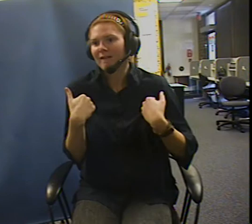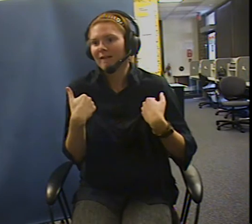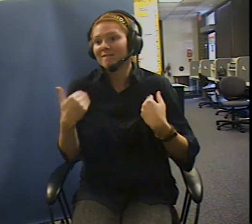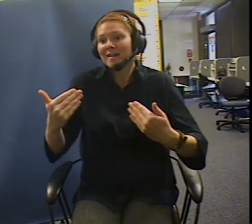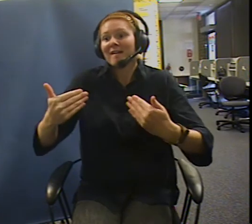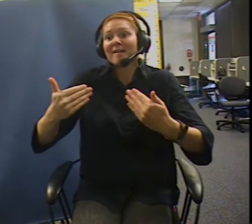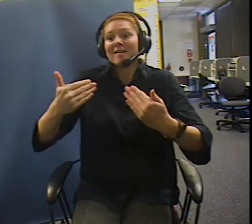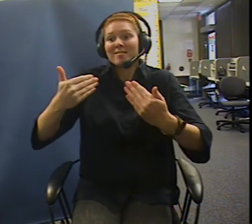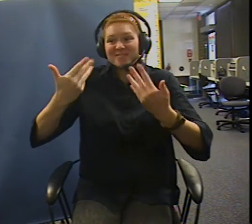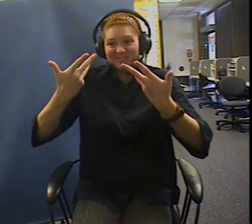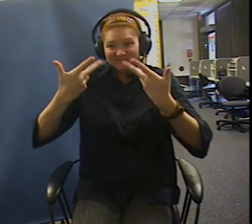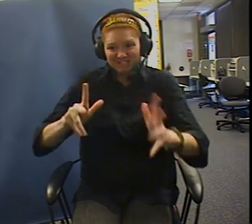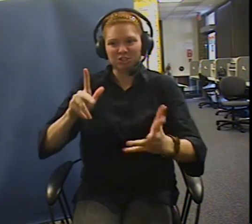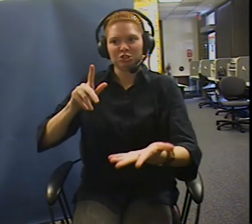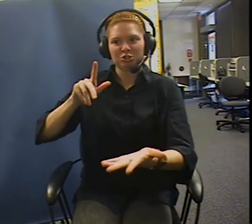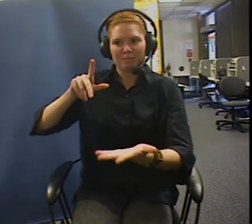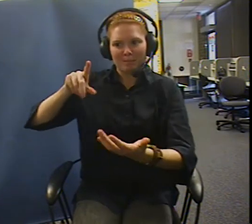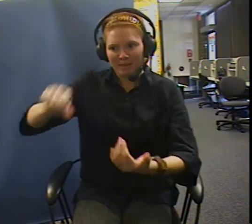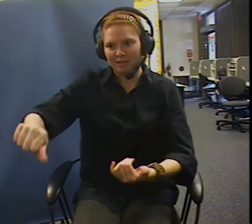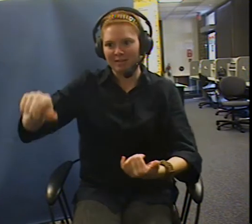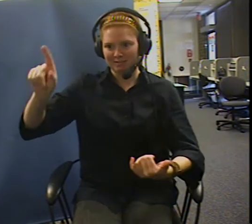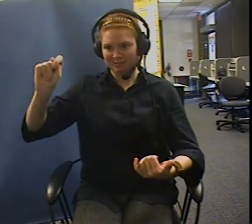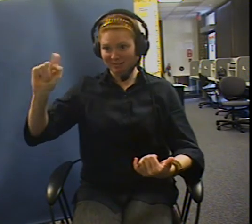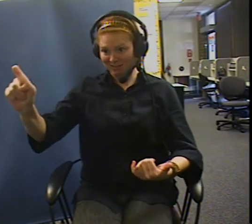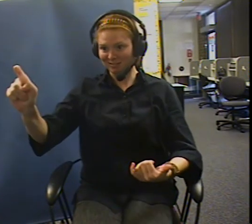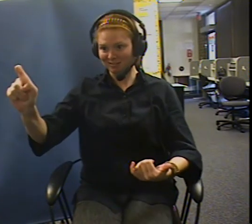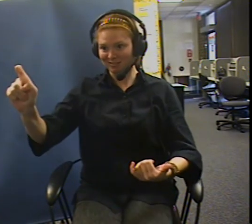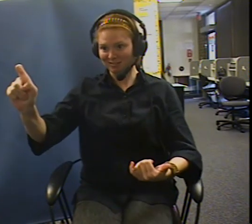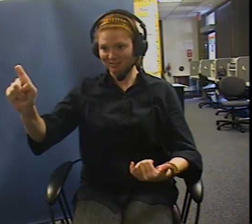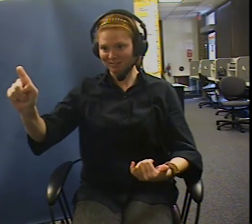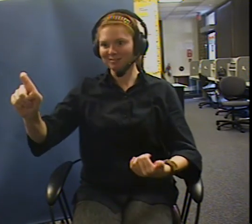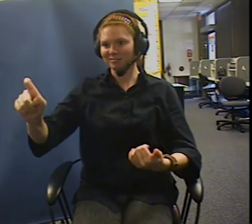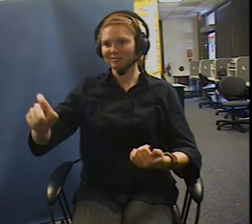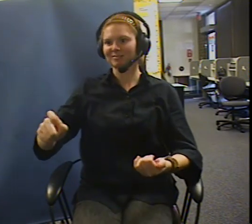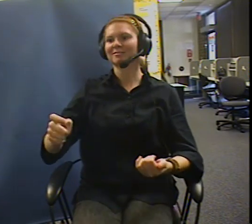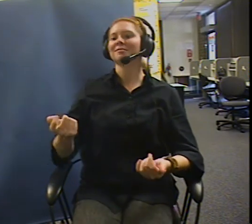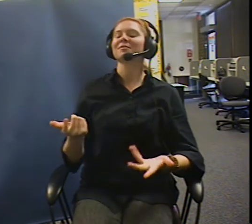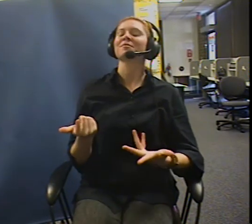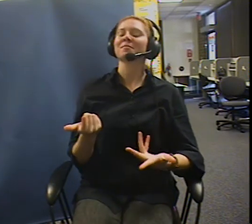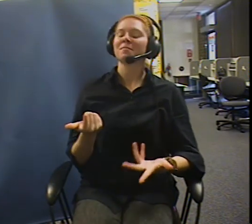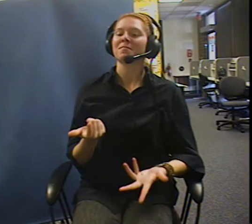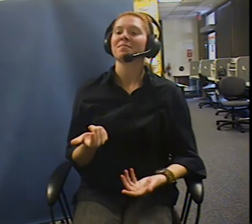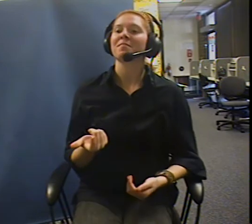ownership expanded the distance that individuals could live from their place of work, so that